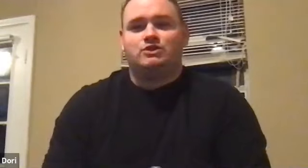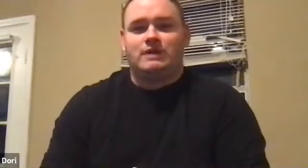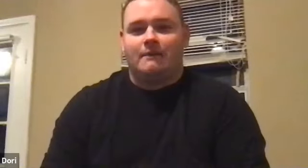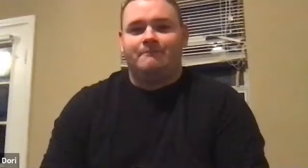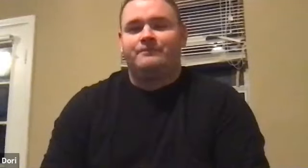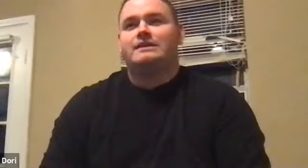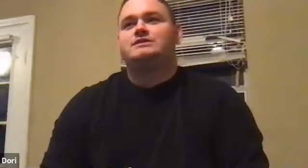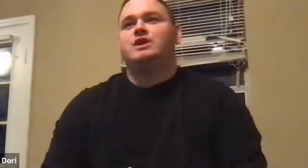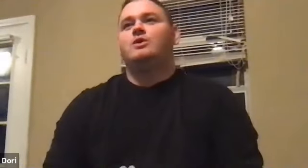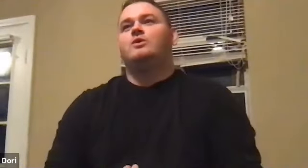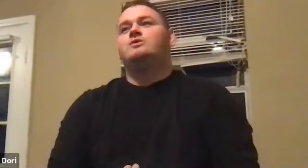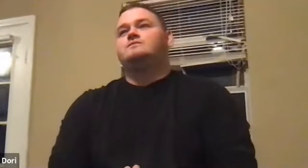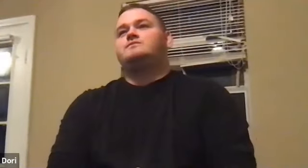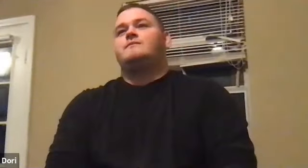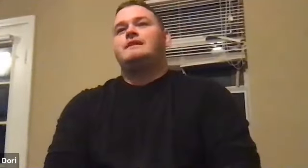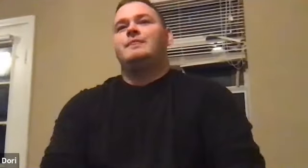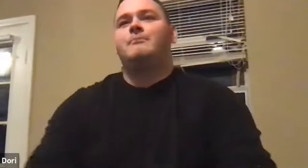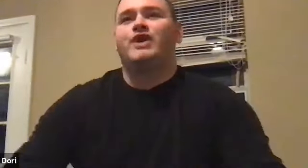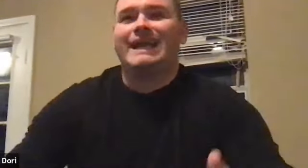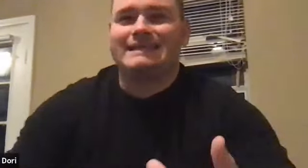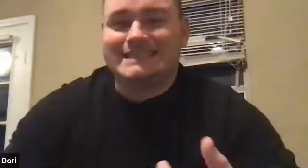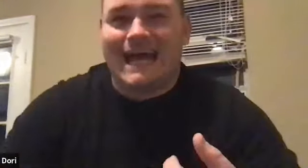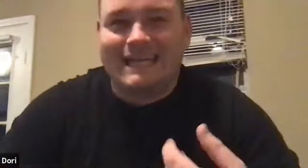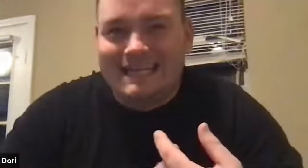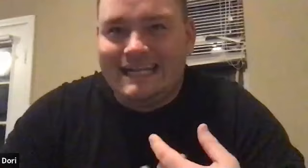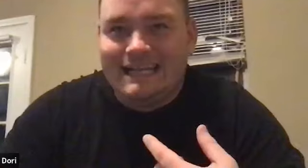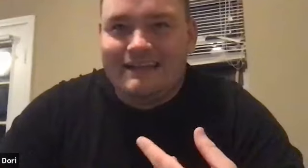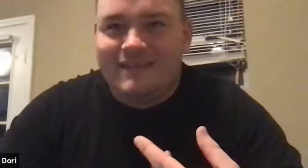you dumb. So the brain does not need the